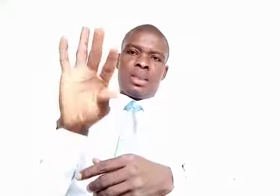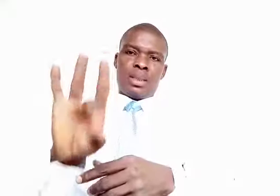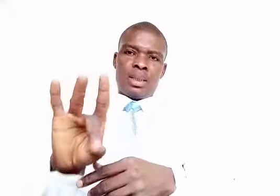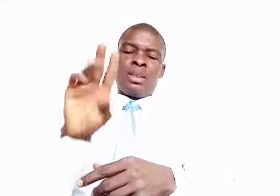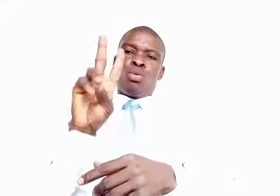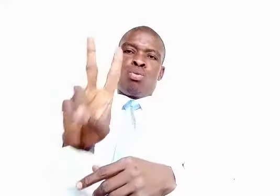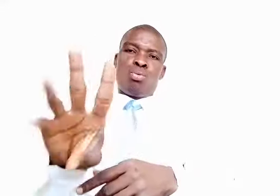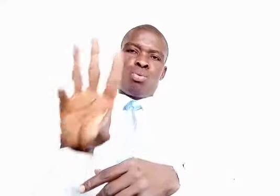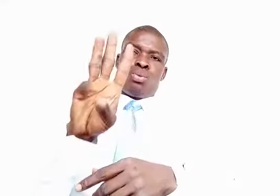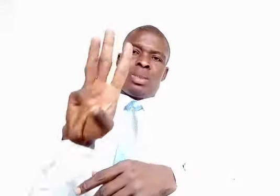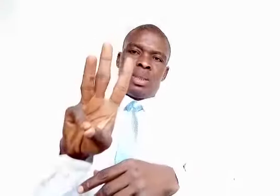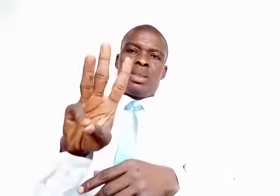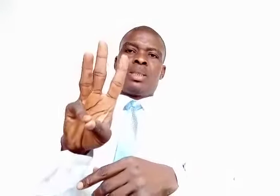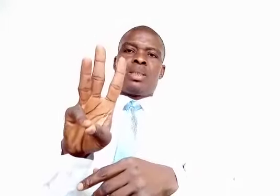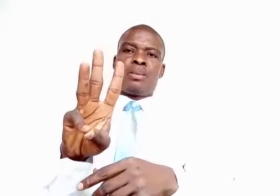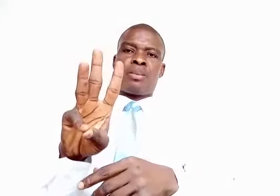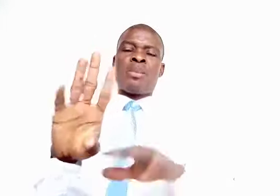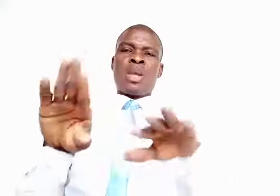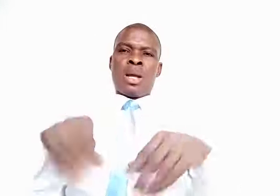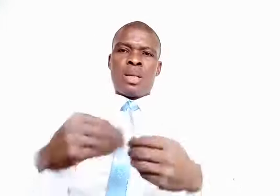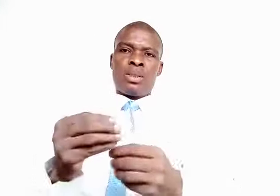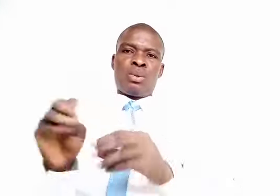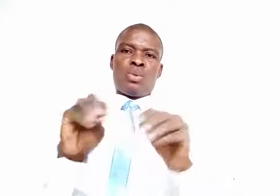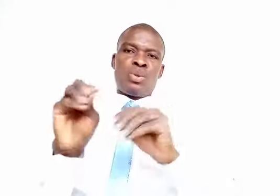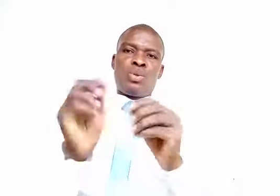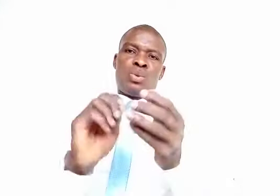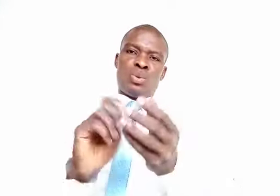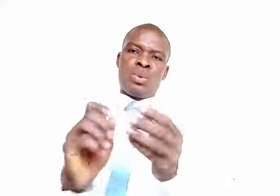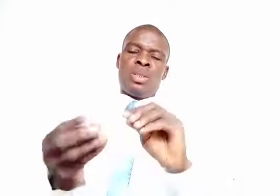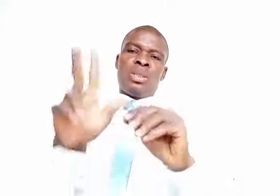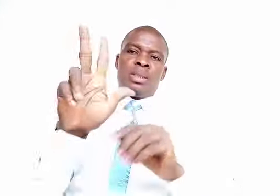3155 6926 out loud. Assume you want to read the number